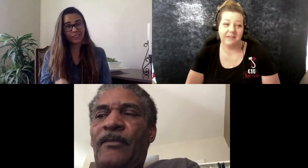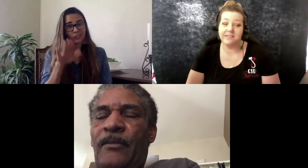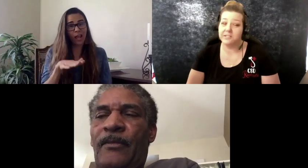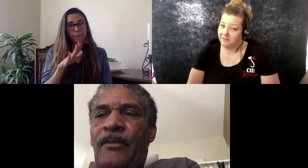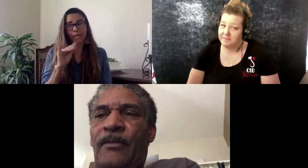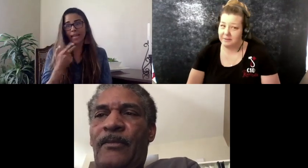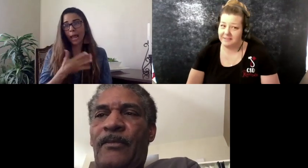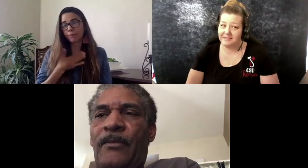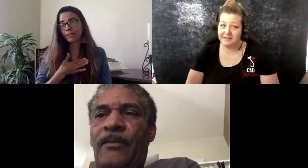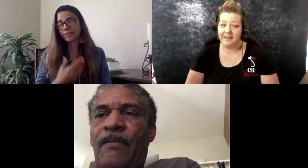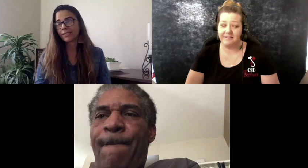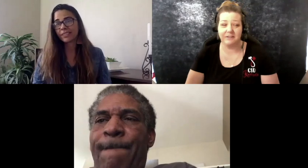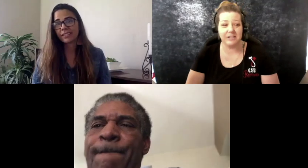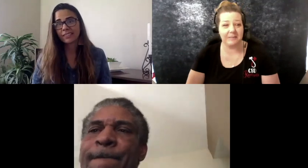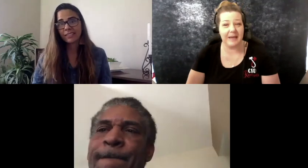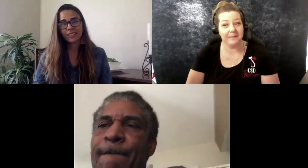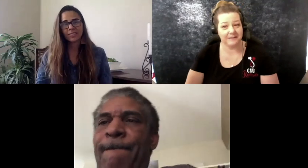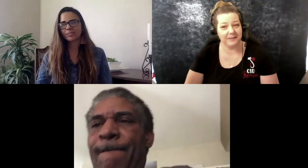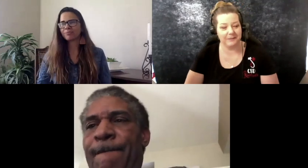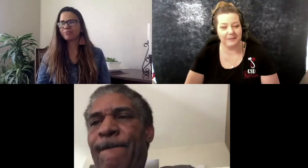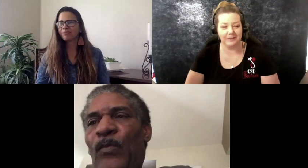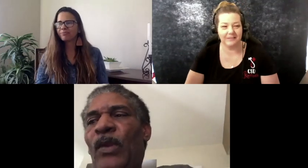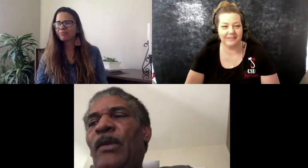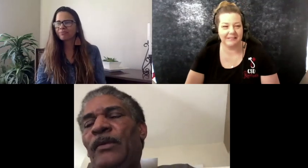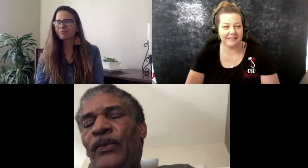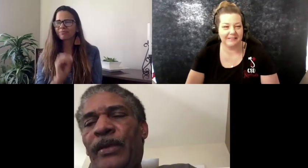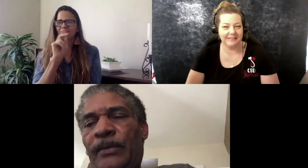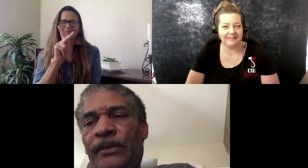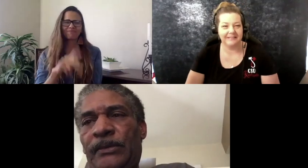Well, that's also very important. Having your child be happy is also very important.